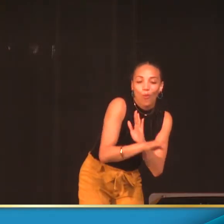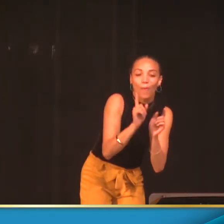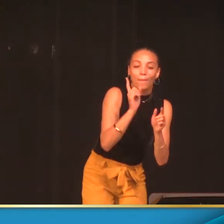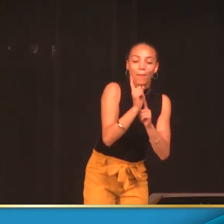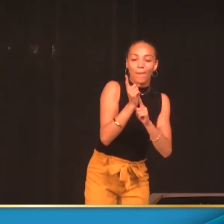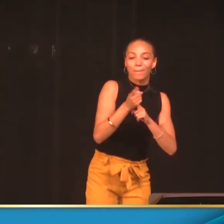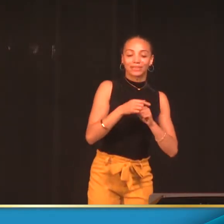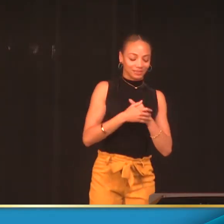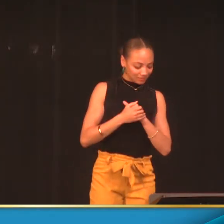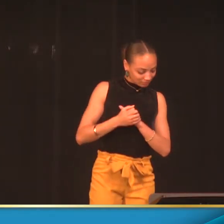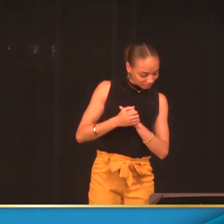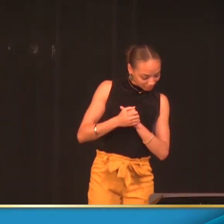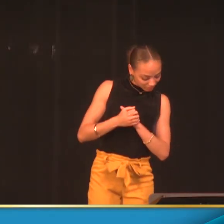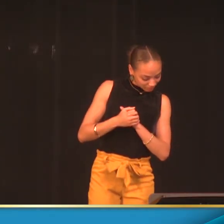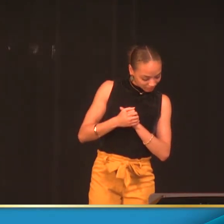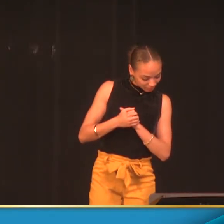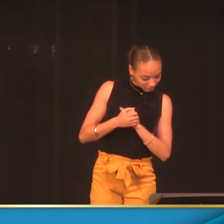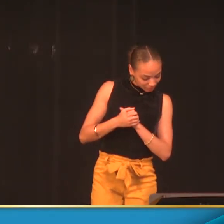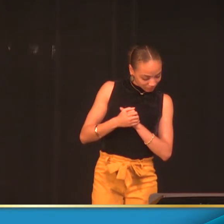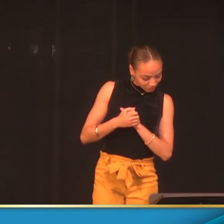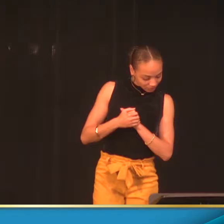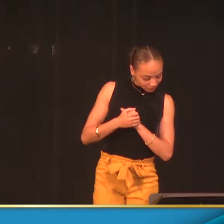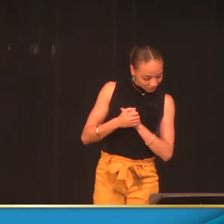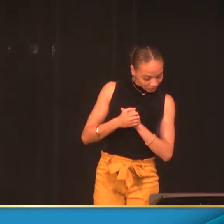future, remember in those low moments.